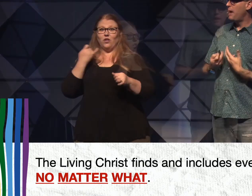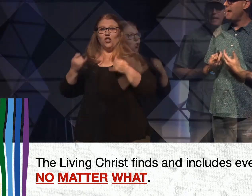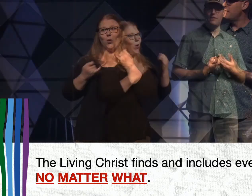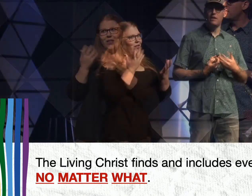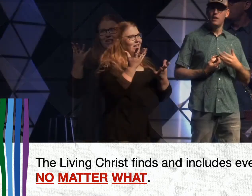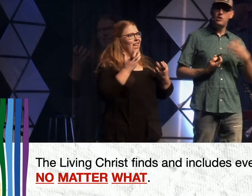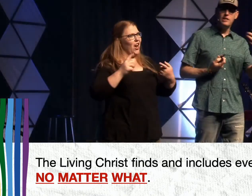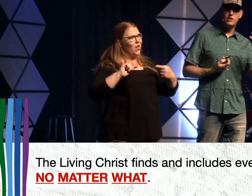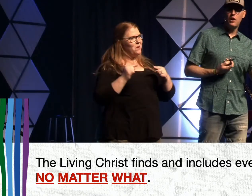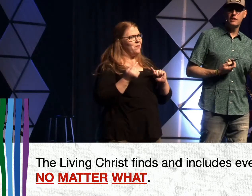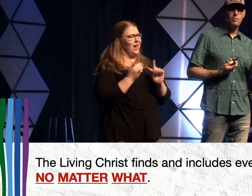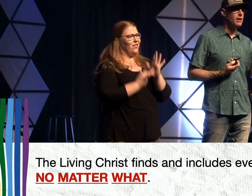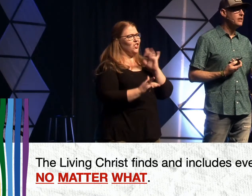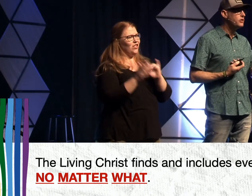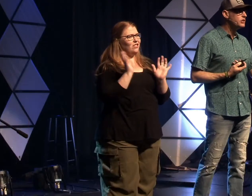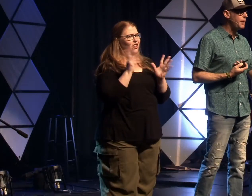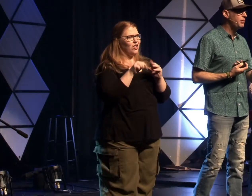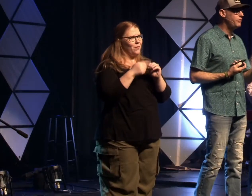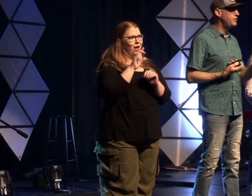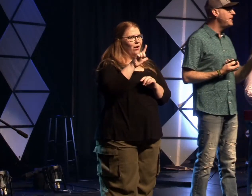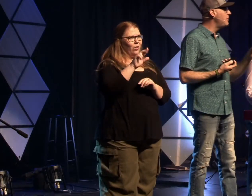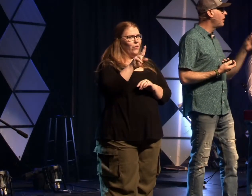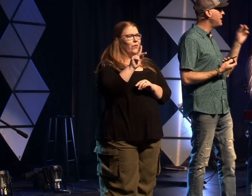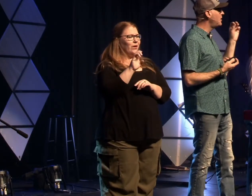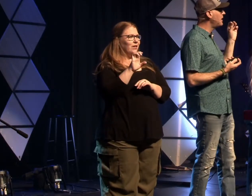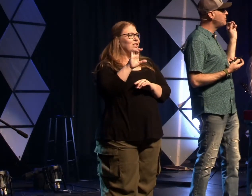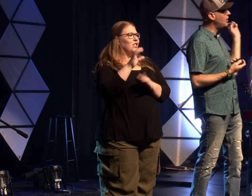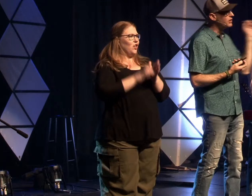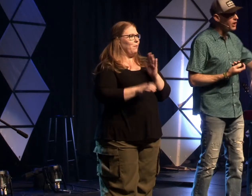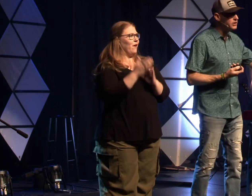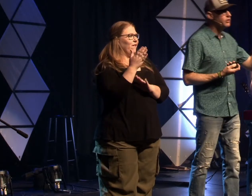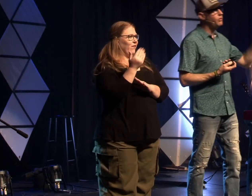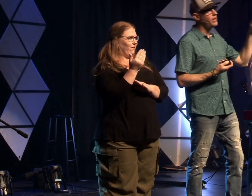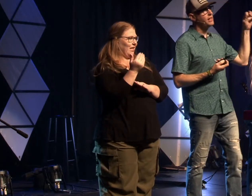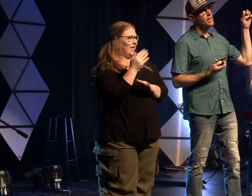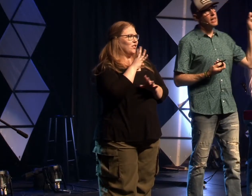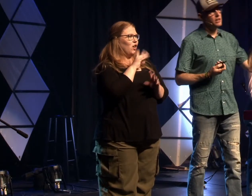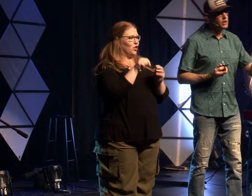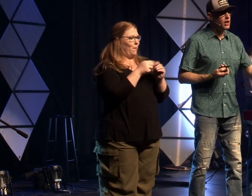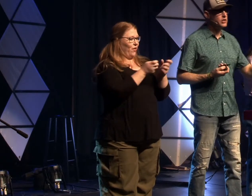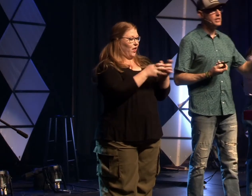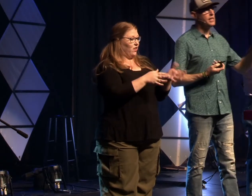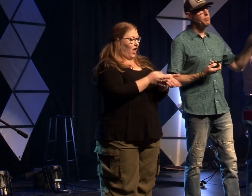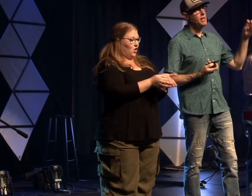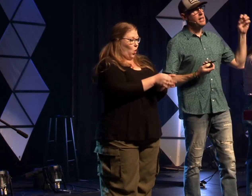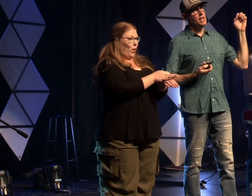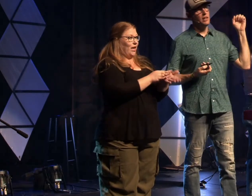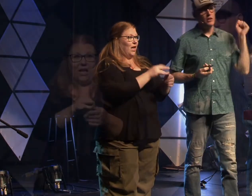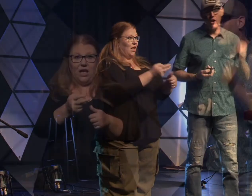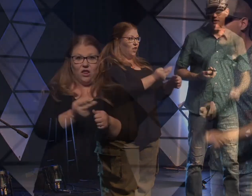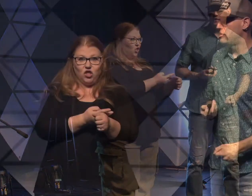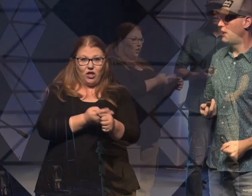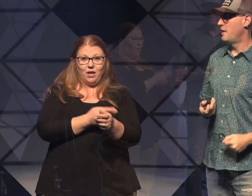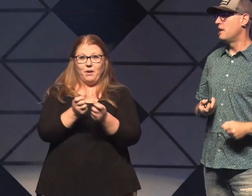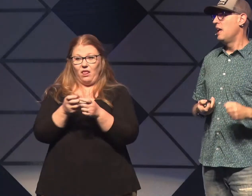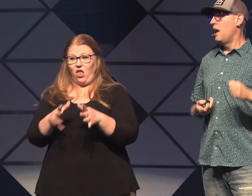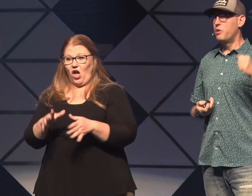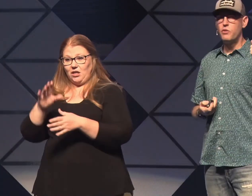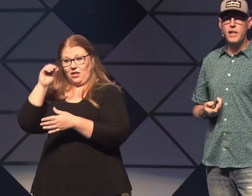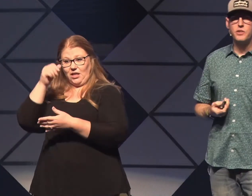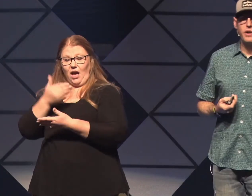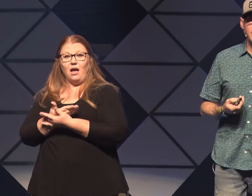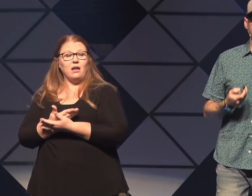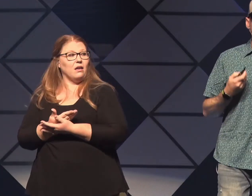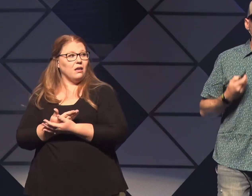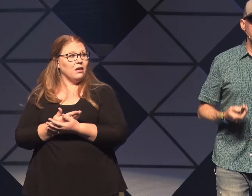and the pain that Jesus talks about in Luke chapter 15, where he talks about a lost coin and a lost sheep and a lost son. And